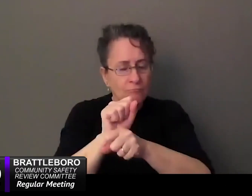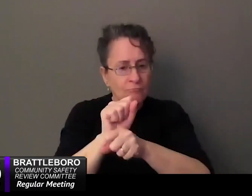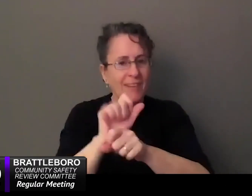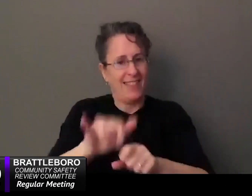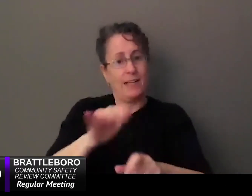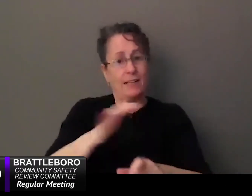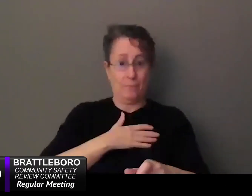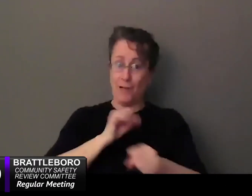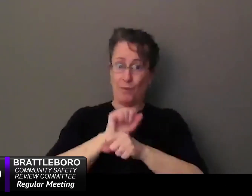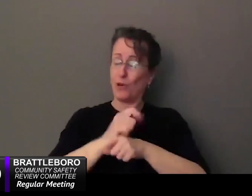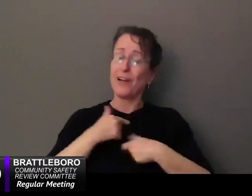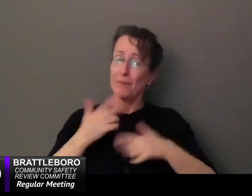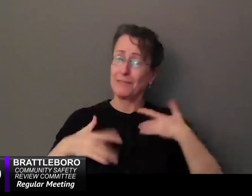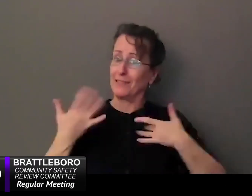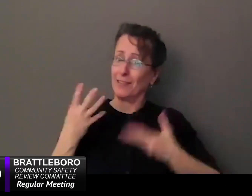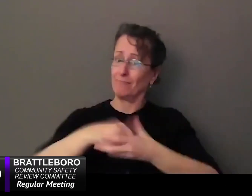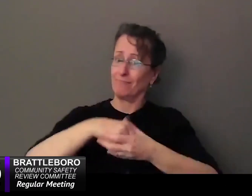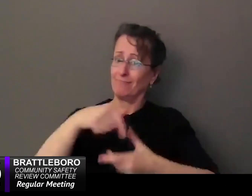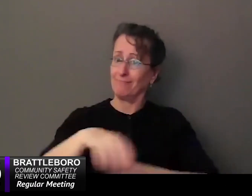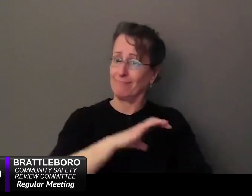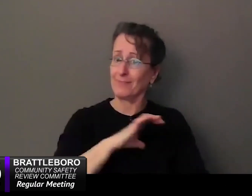work.